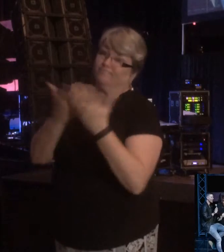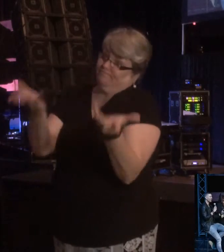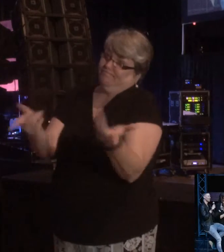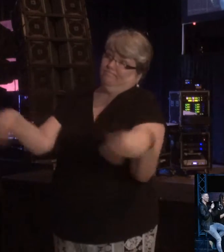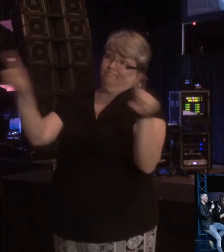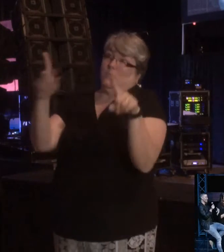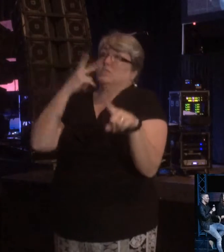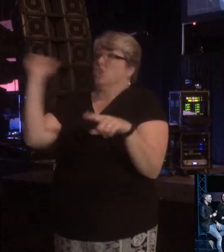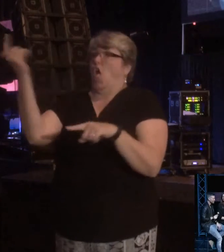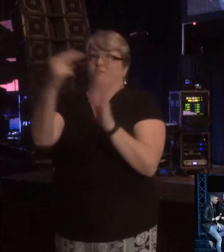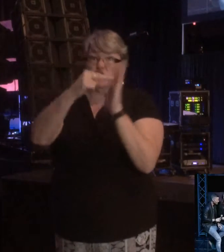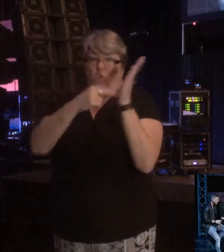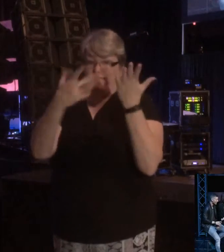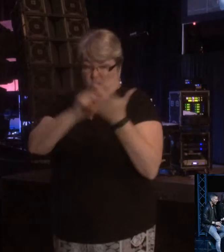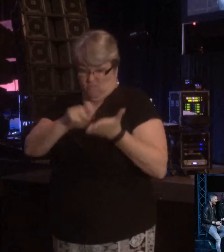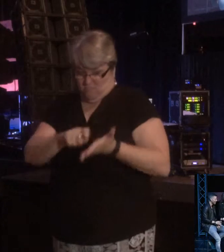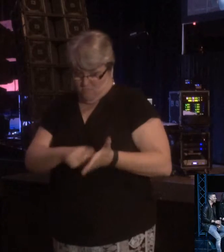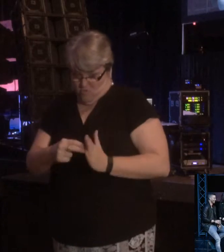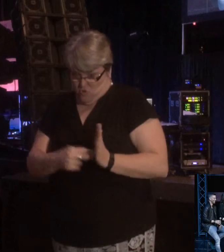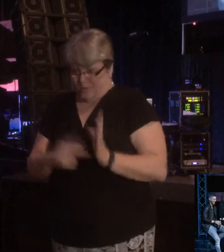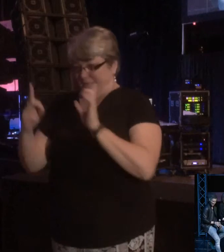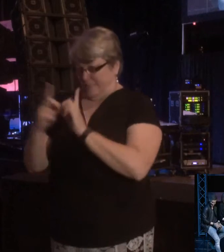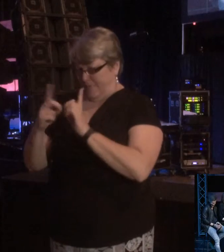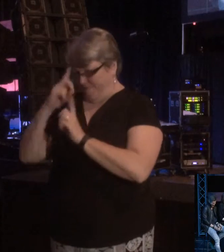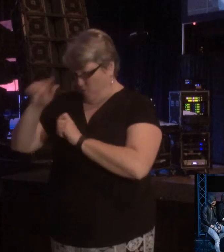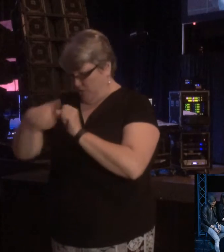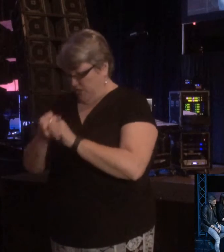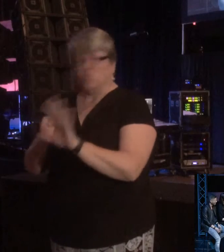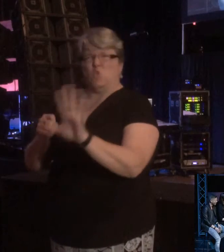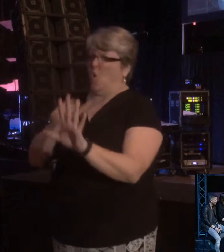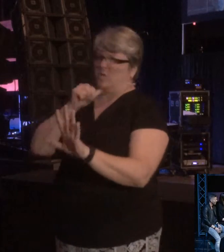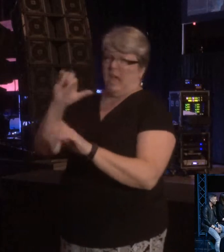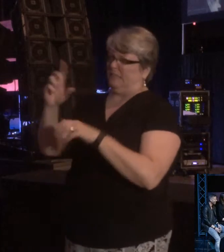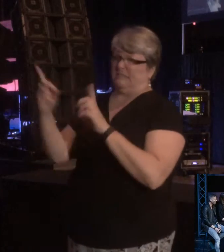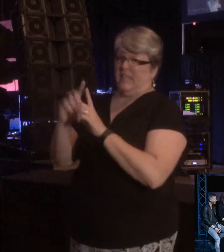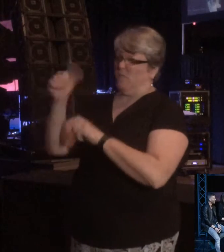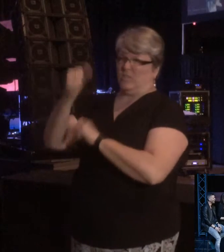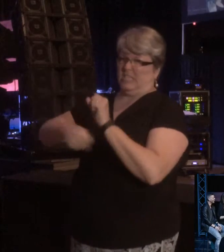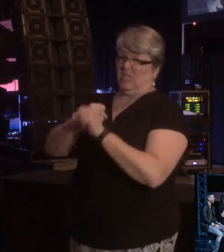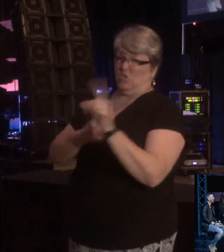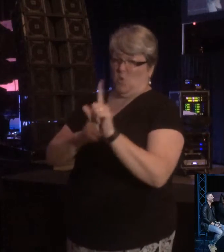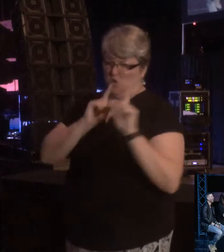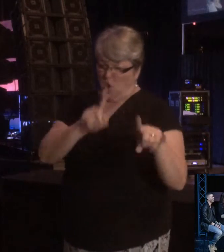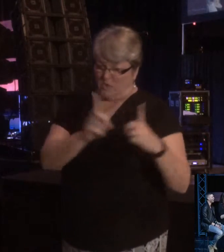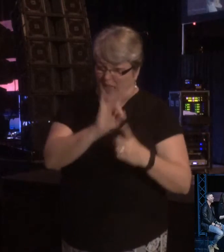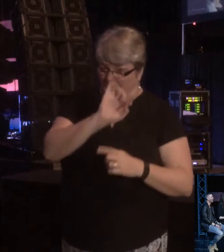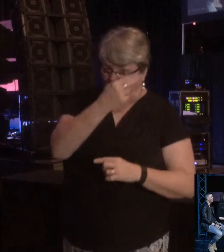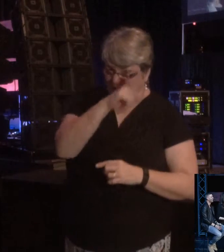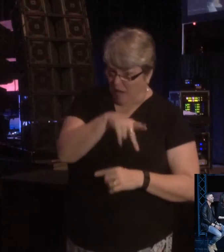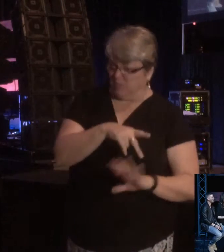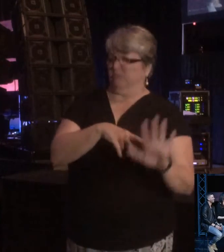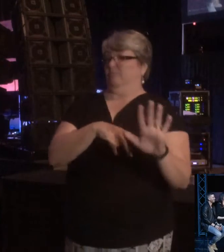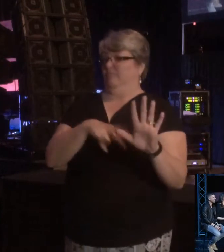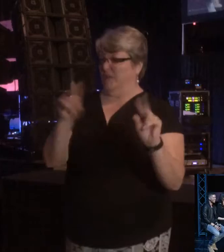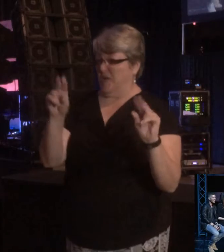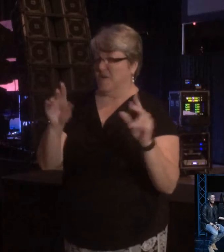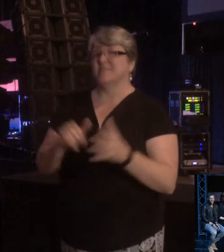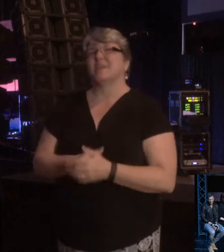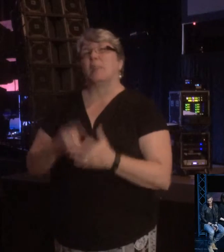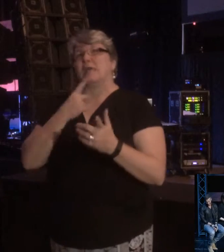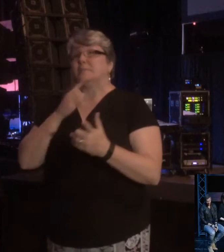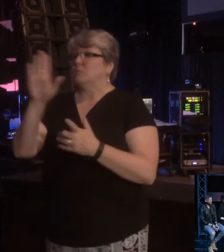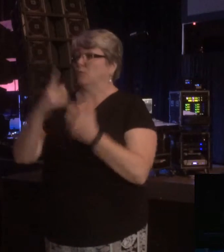taught that night. And I was like, it was on Genesis 1:1, which I'd probably read a lot. And I had never